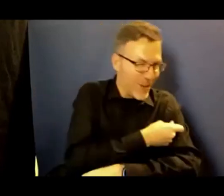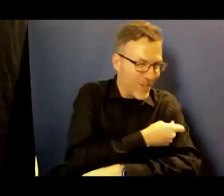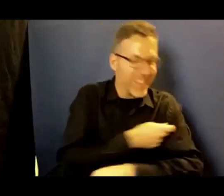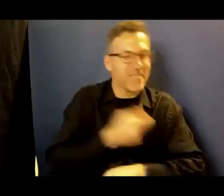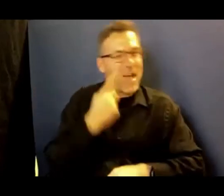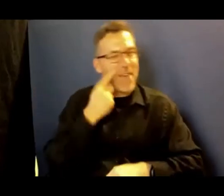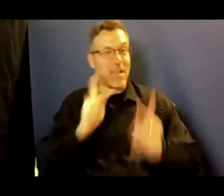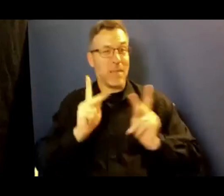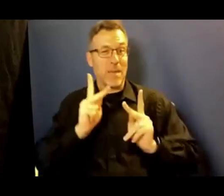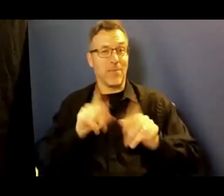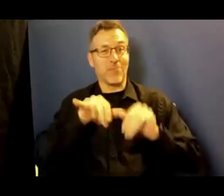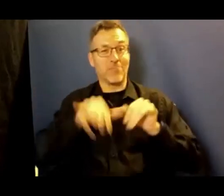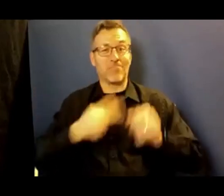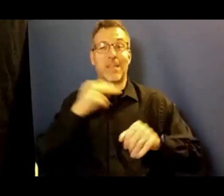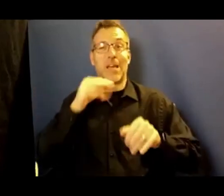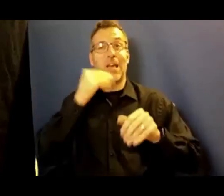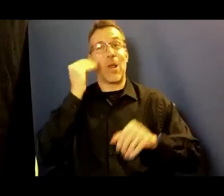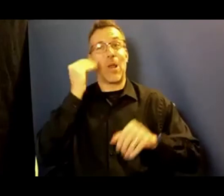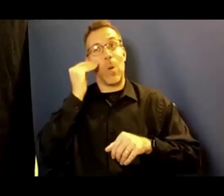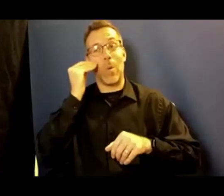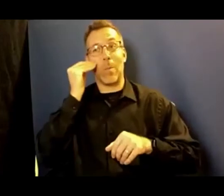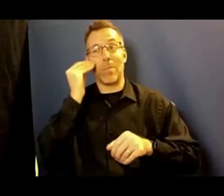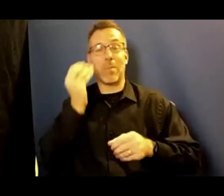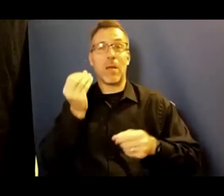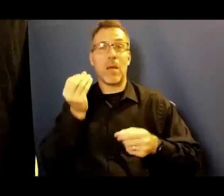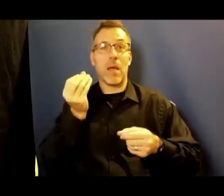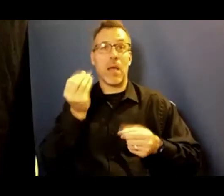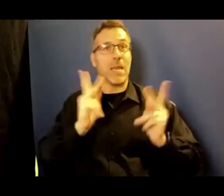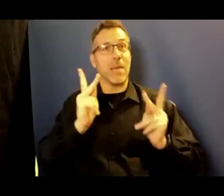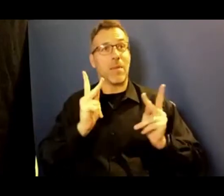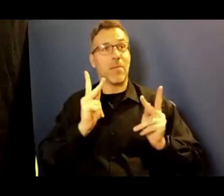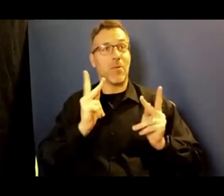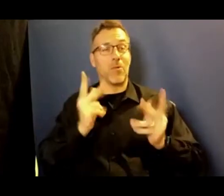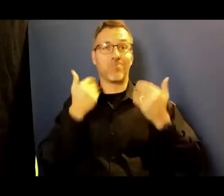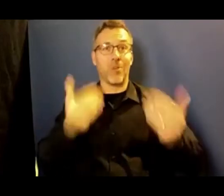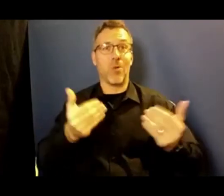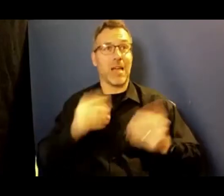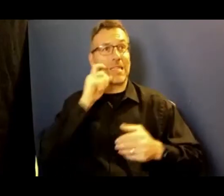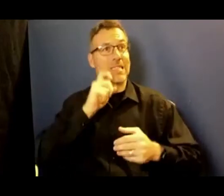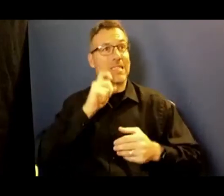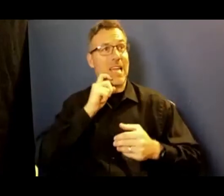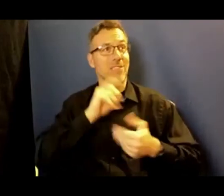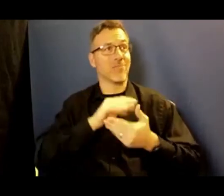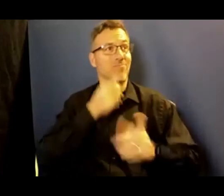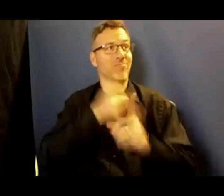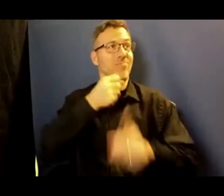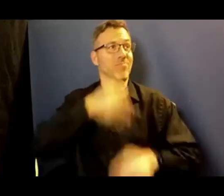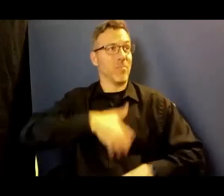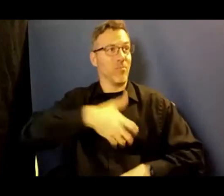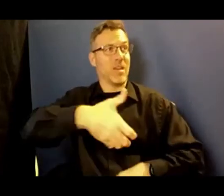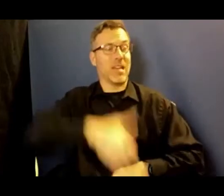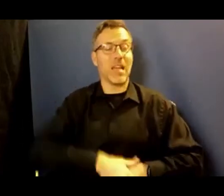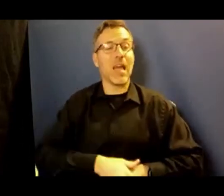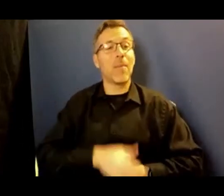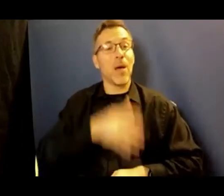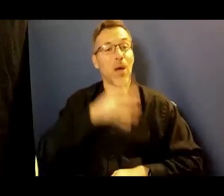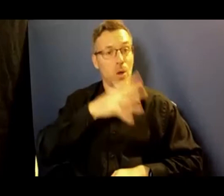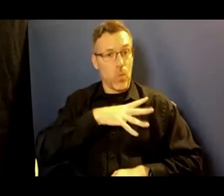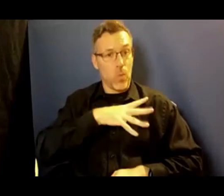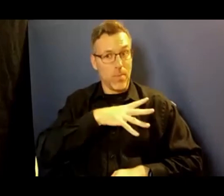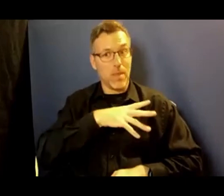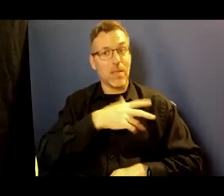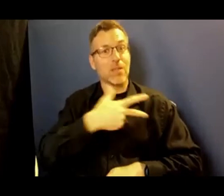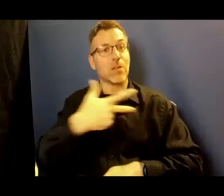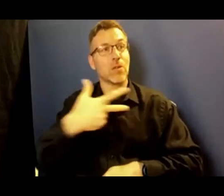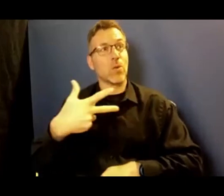and people got pregnant. But the fact of the matter is, we know that women who have received vaccine do get pregnant